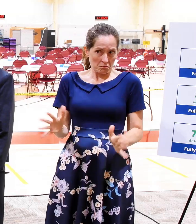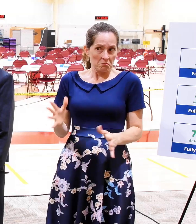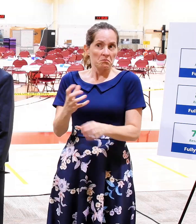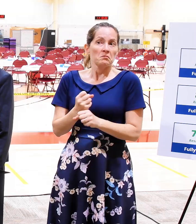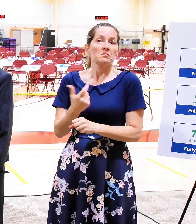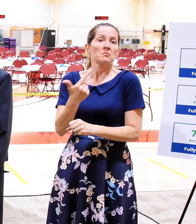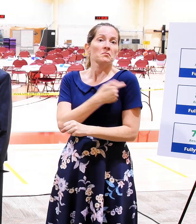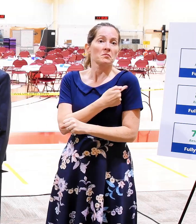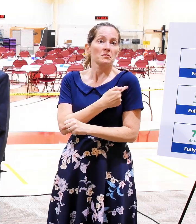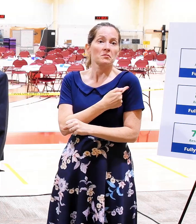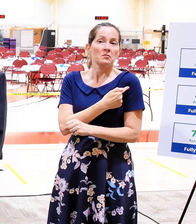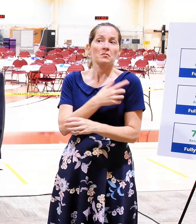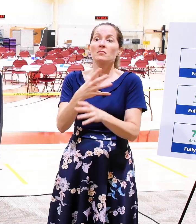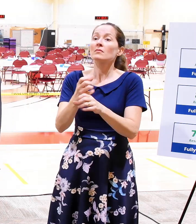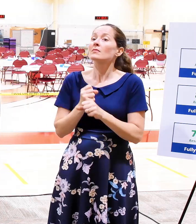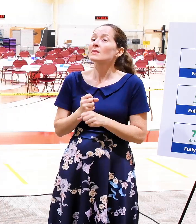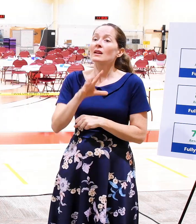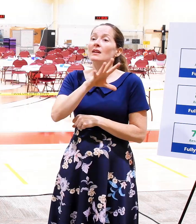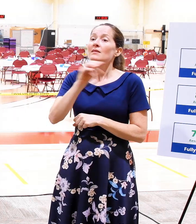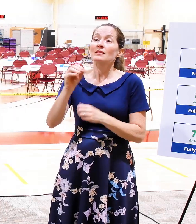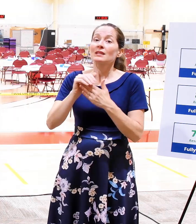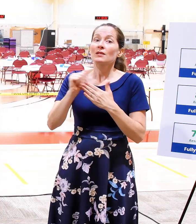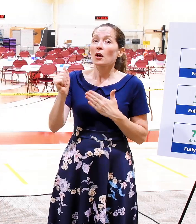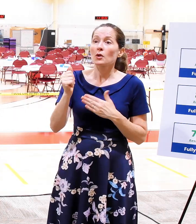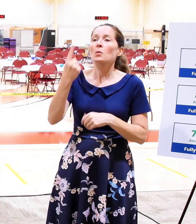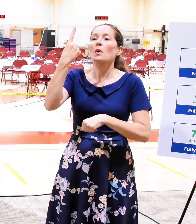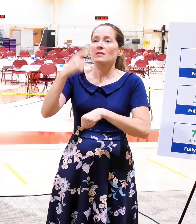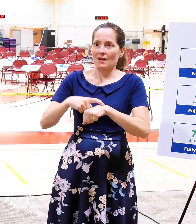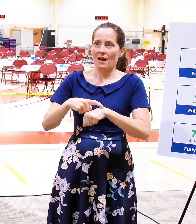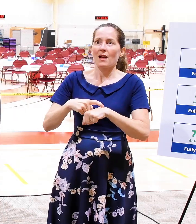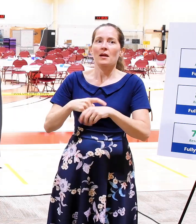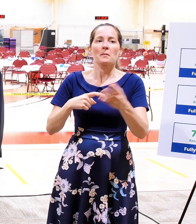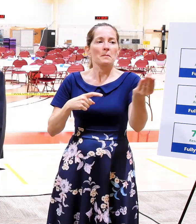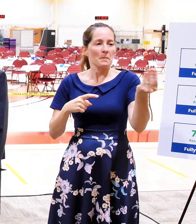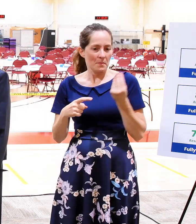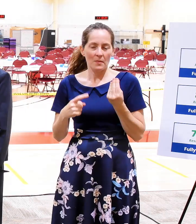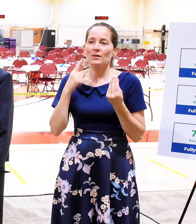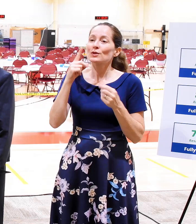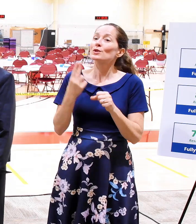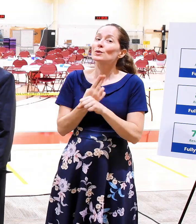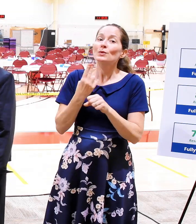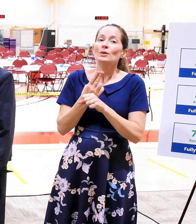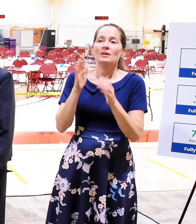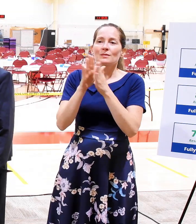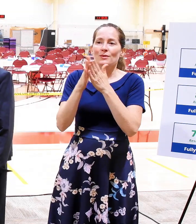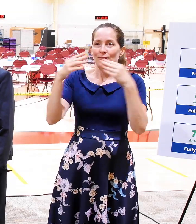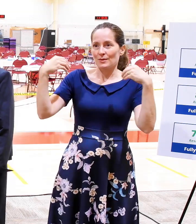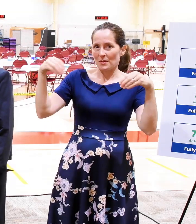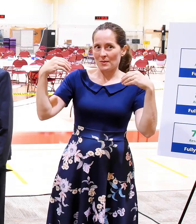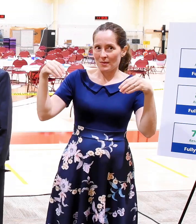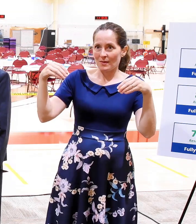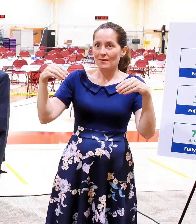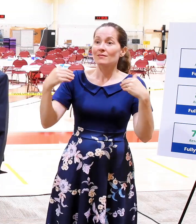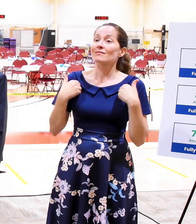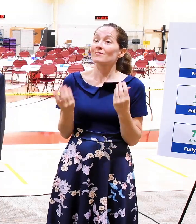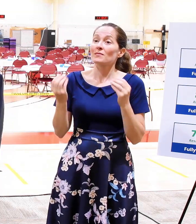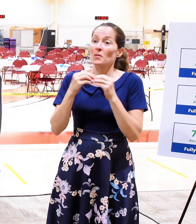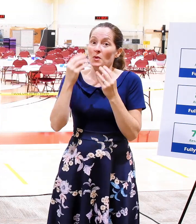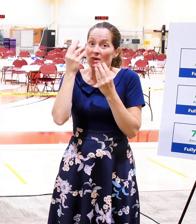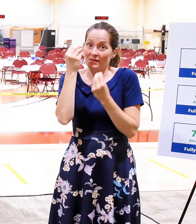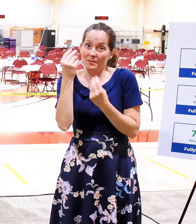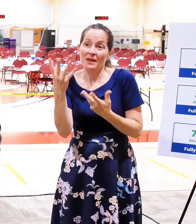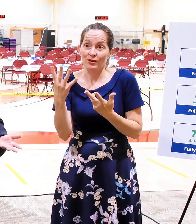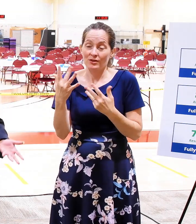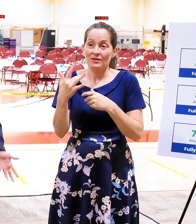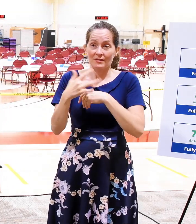a $50 one-time credit to use in our HCC bookstore. More information is available about this on Howard